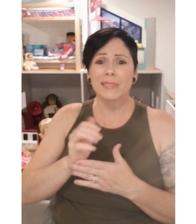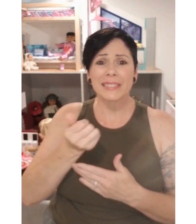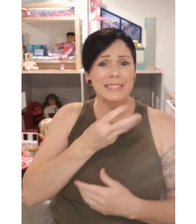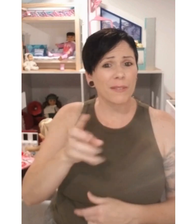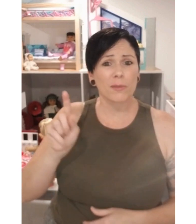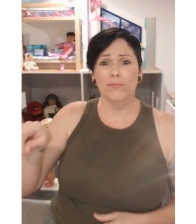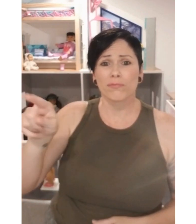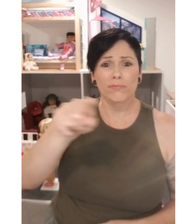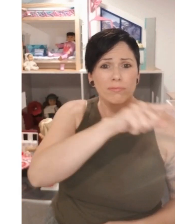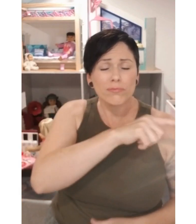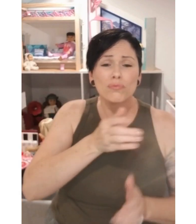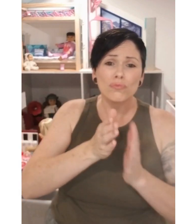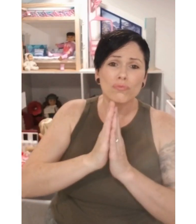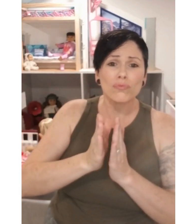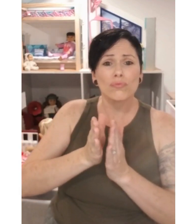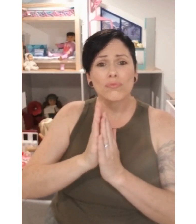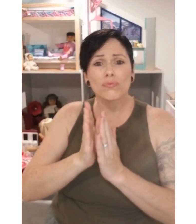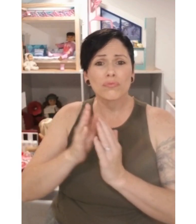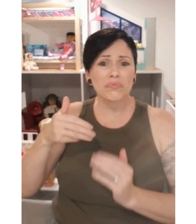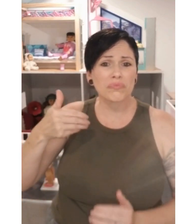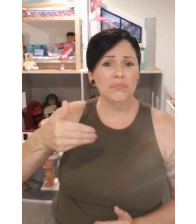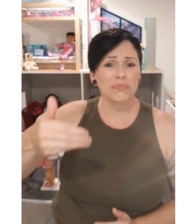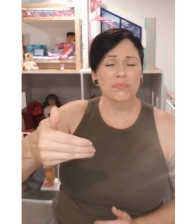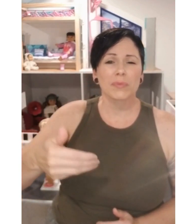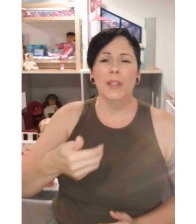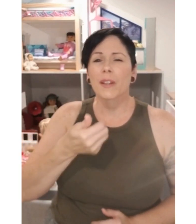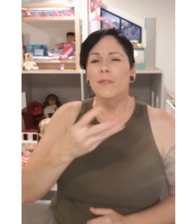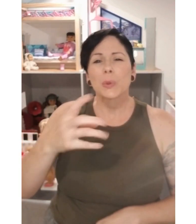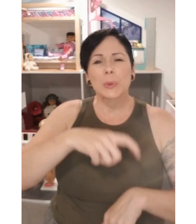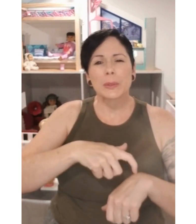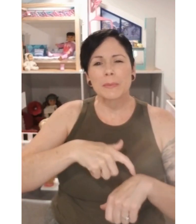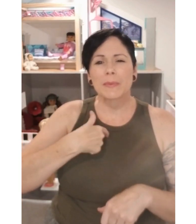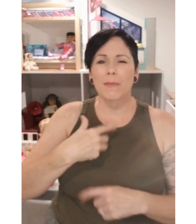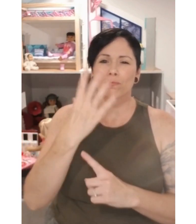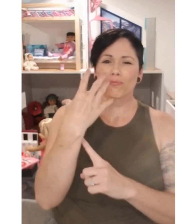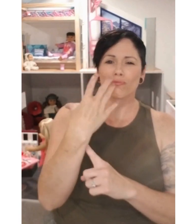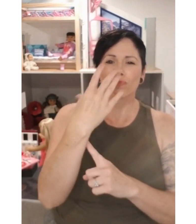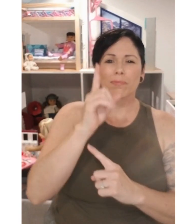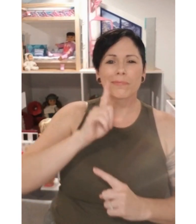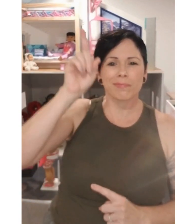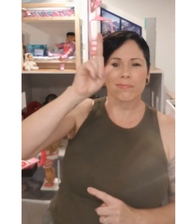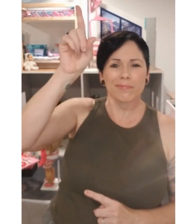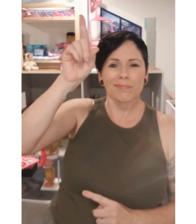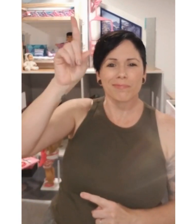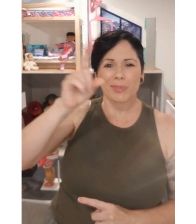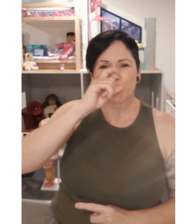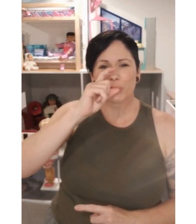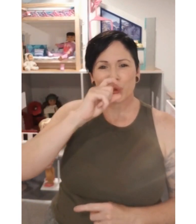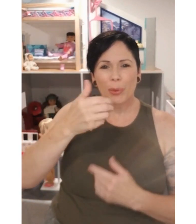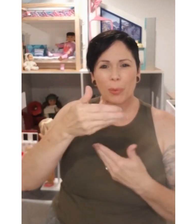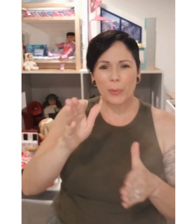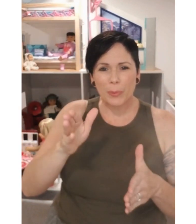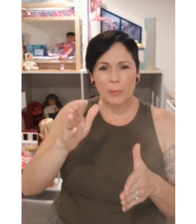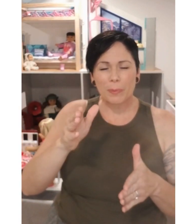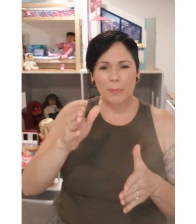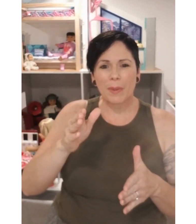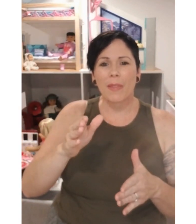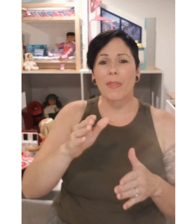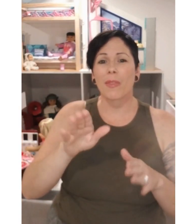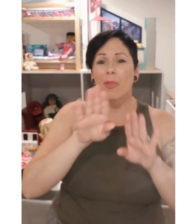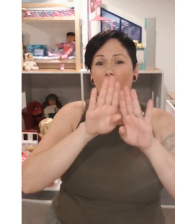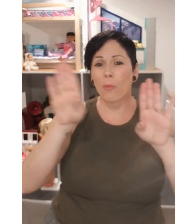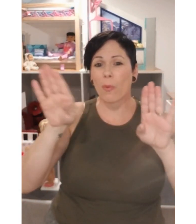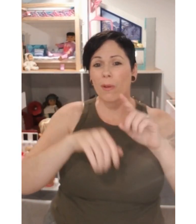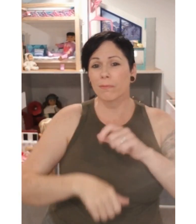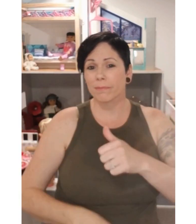video. I have a few times filmed in my upstairs doll room where I'm facing a wall